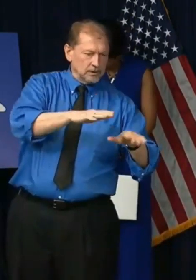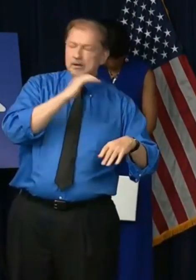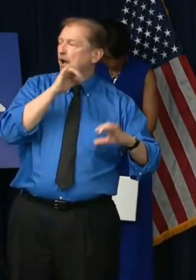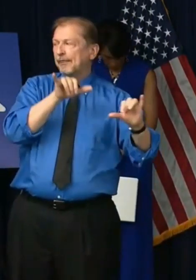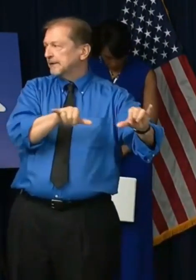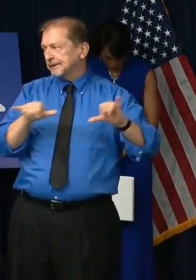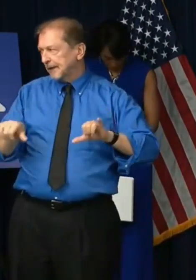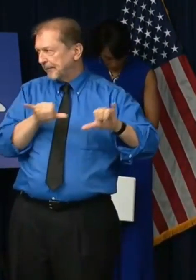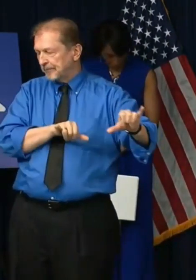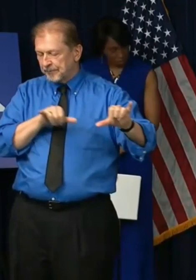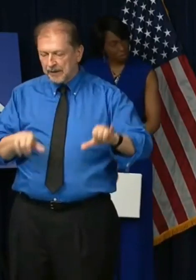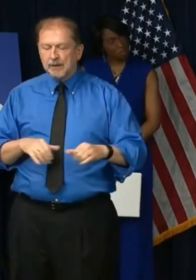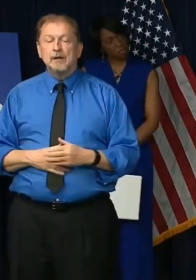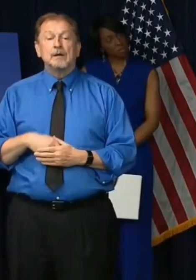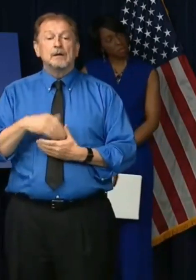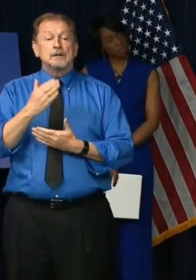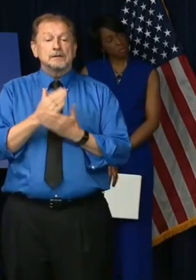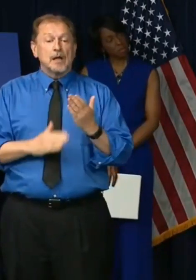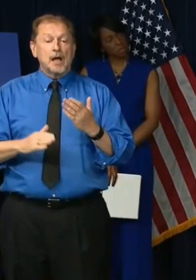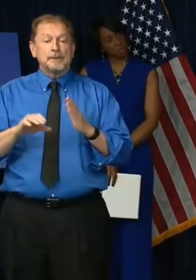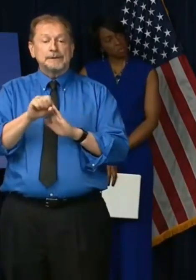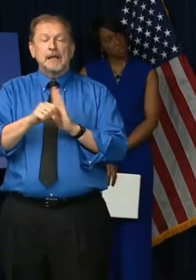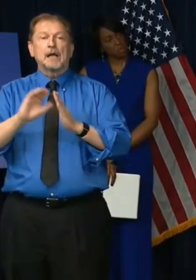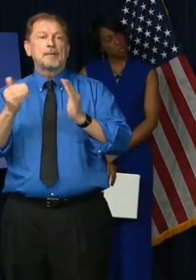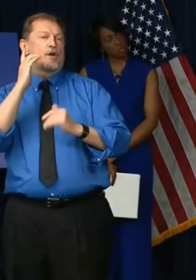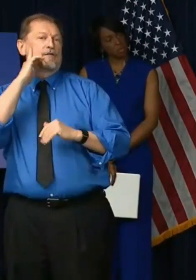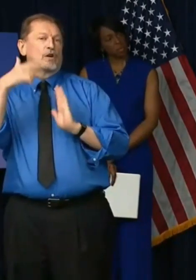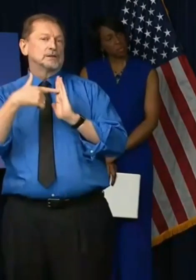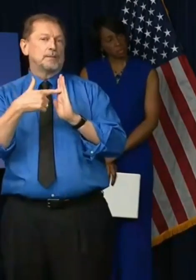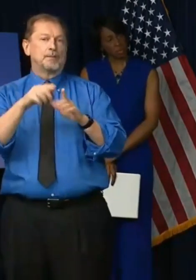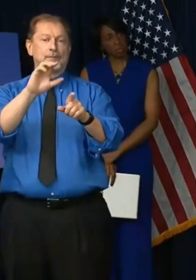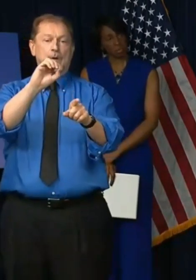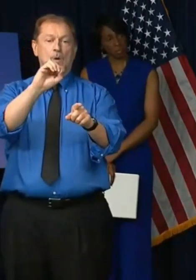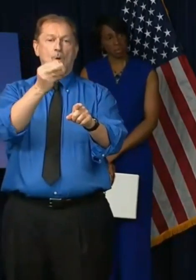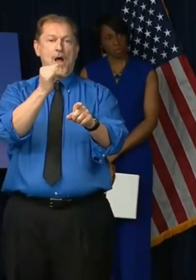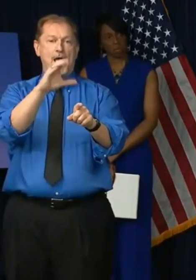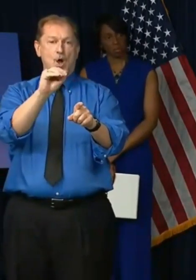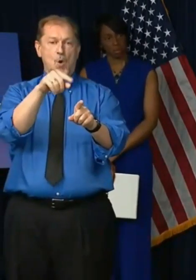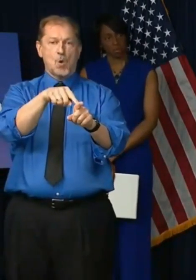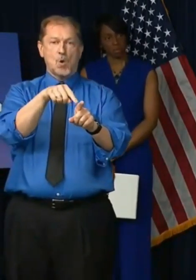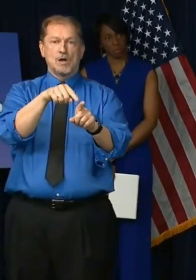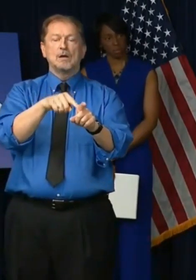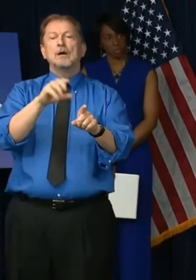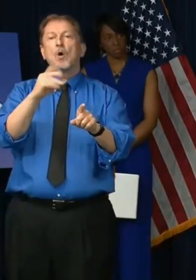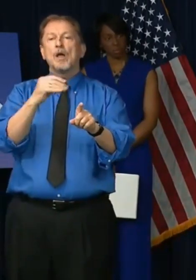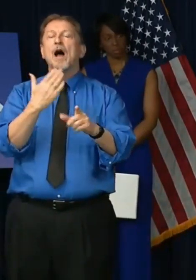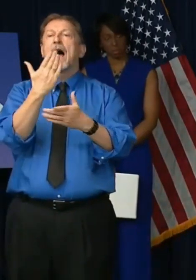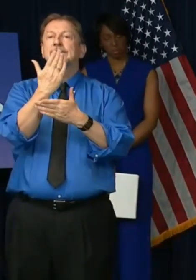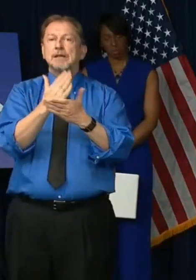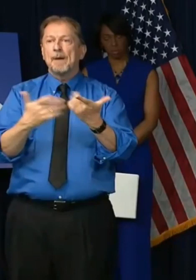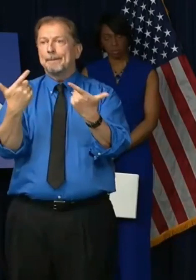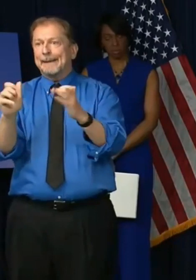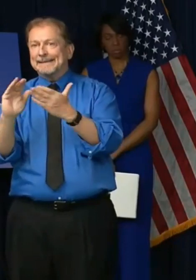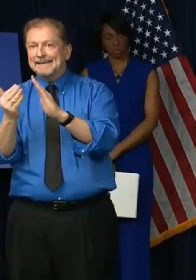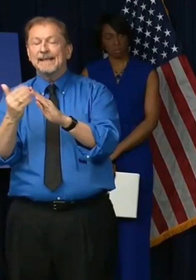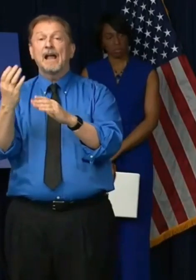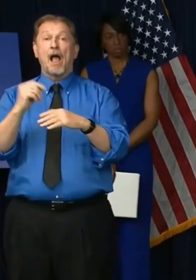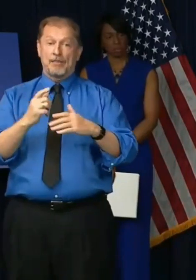different characteristics. Some states, like Ohio, have multiple sort of medium to large size